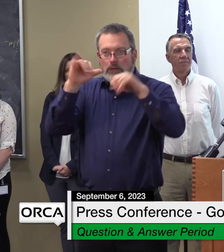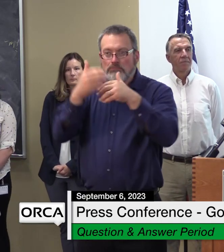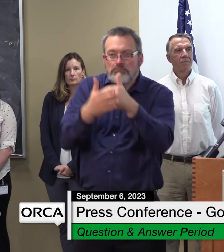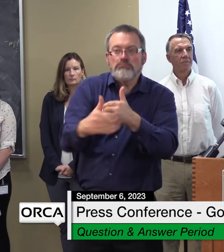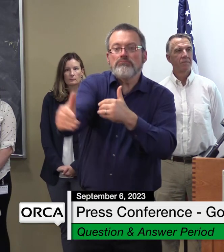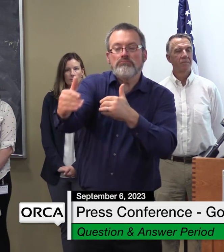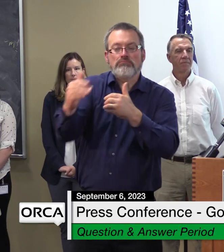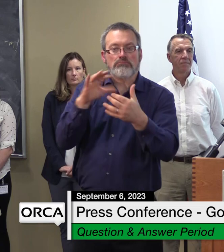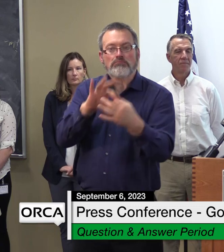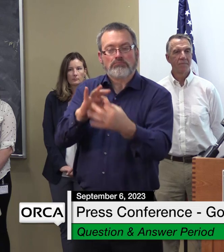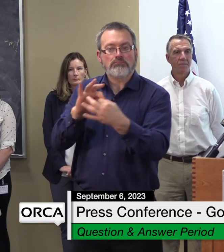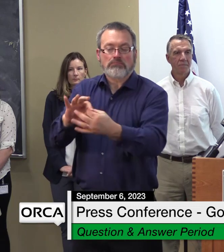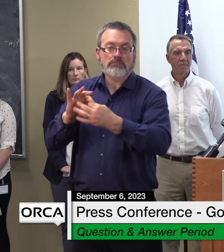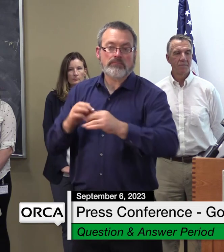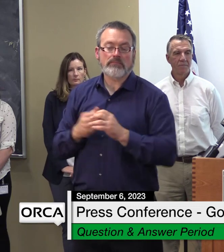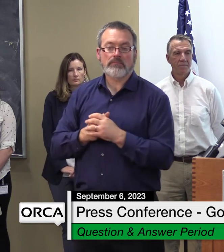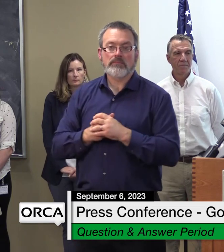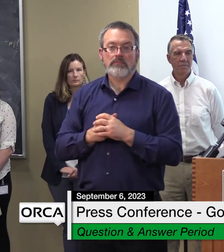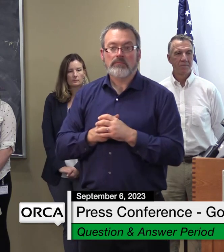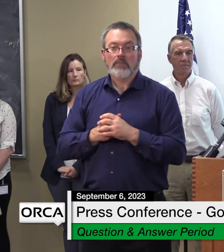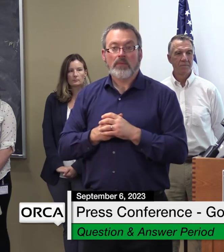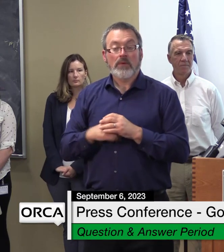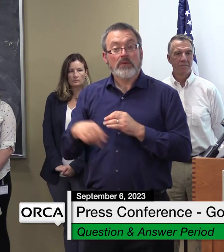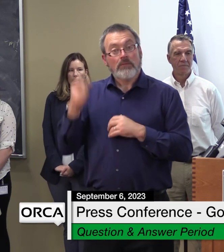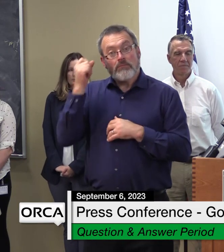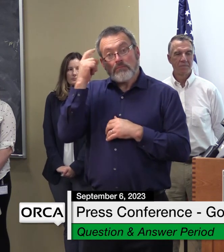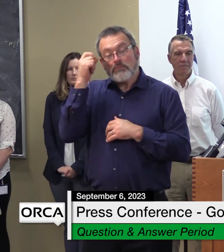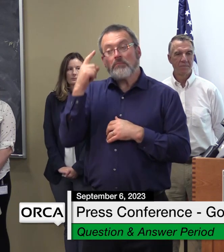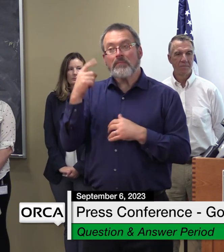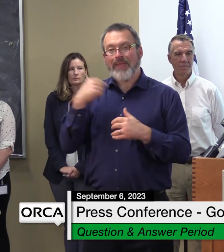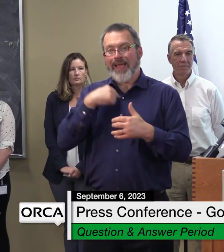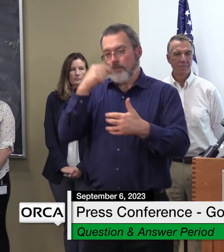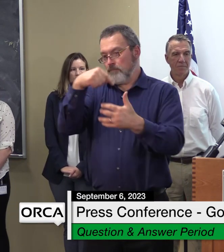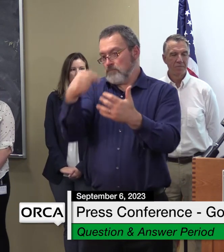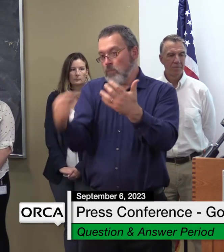And then there's a couple different other options we're looking at.